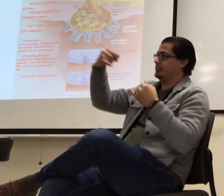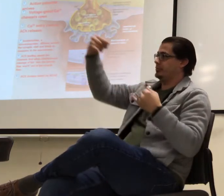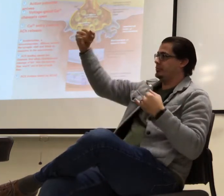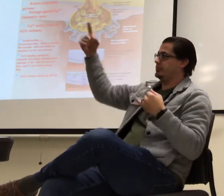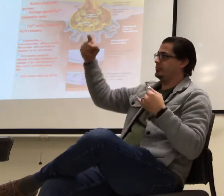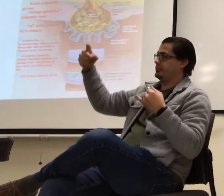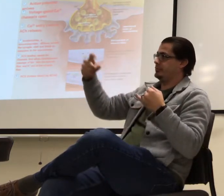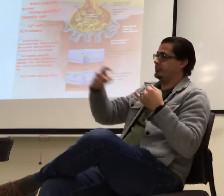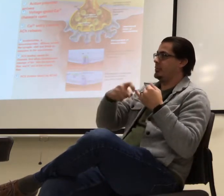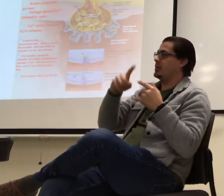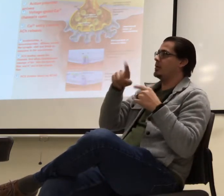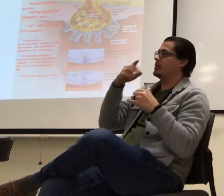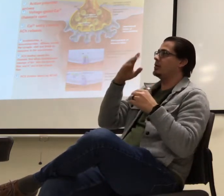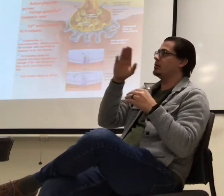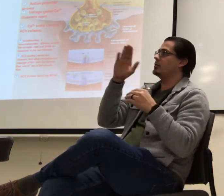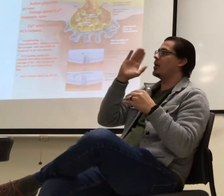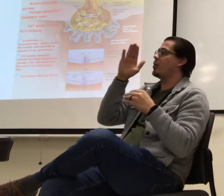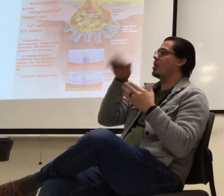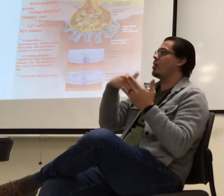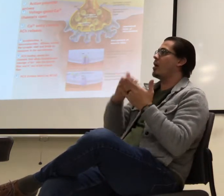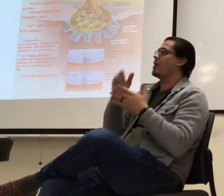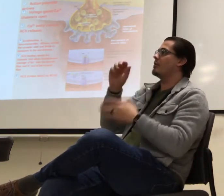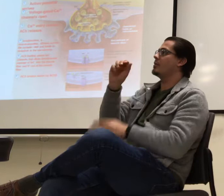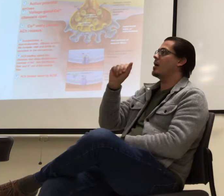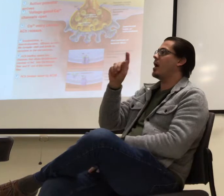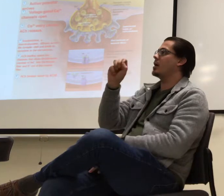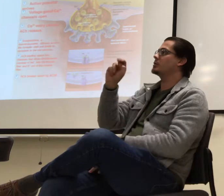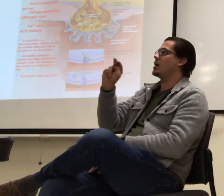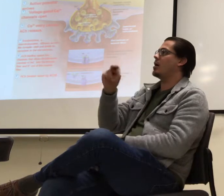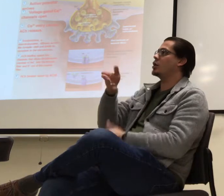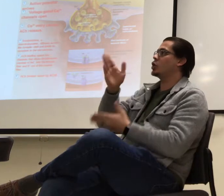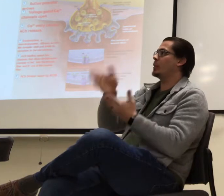and it will arrive at the axon terminal.